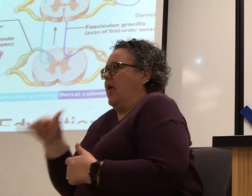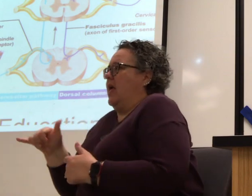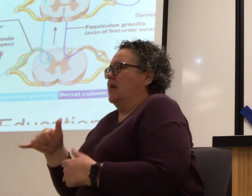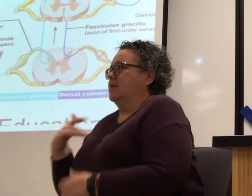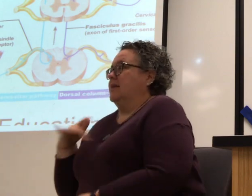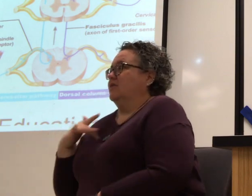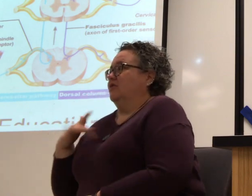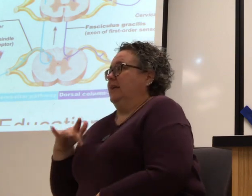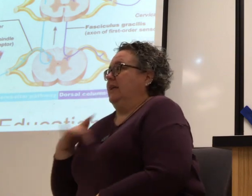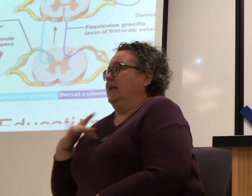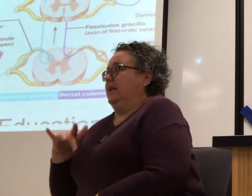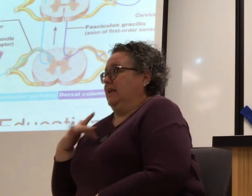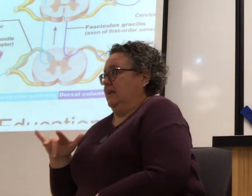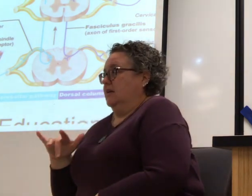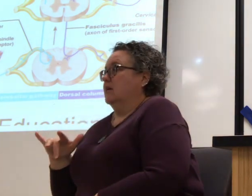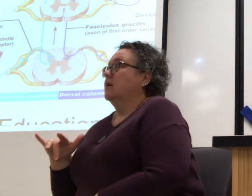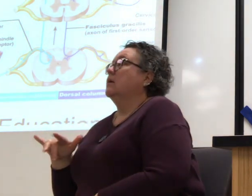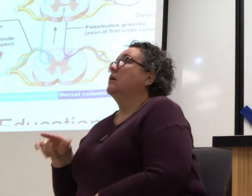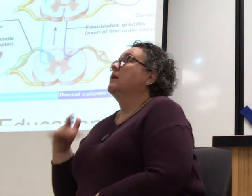And synapses.